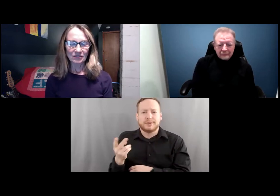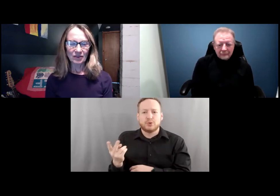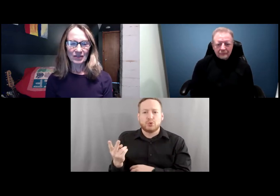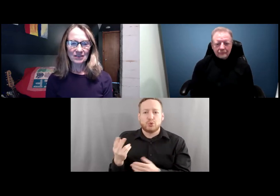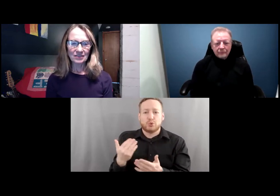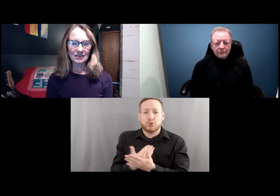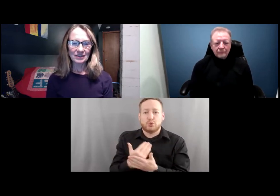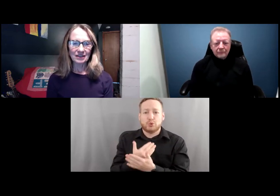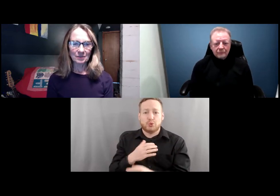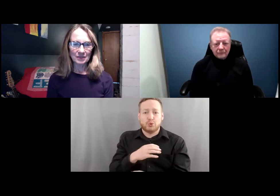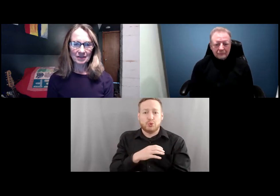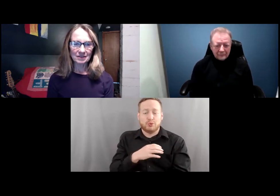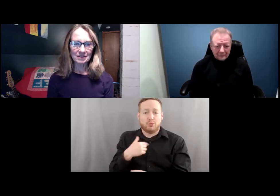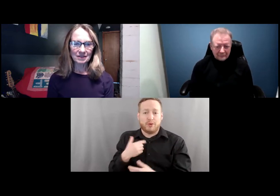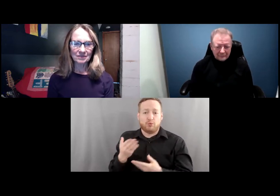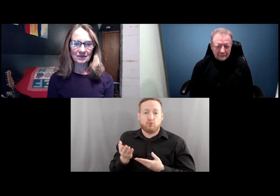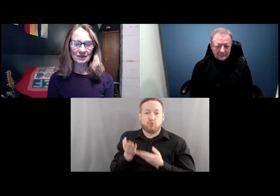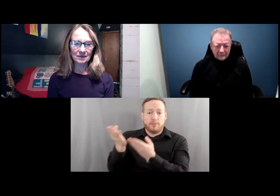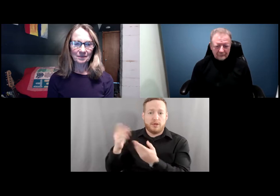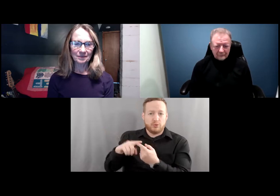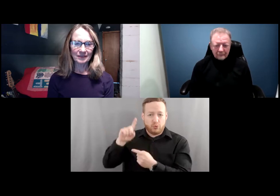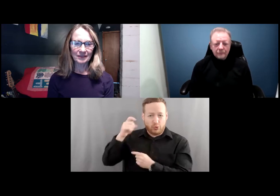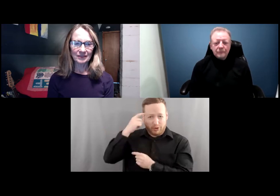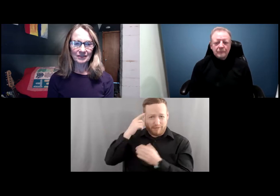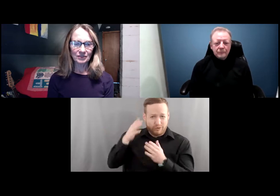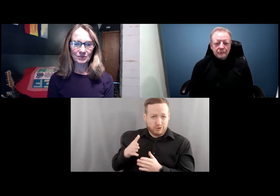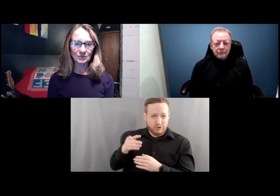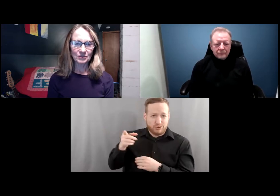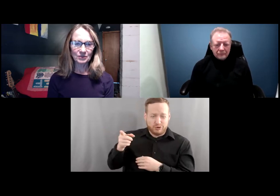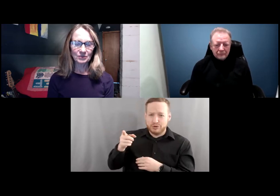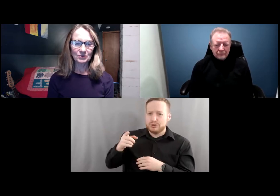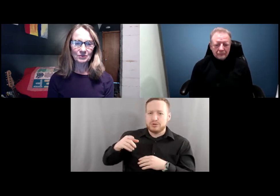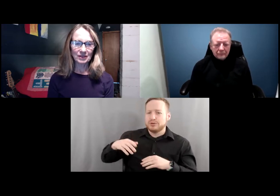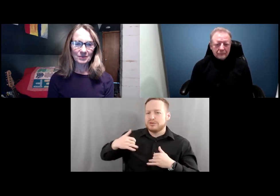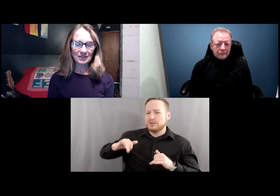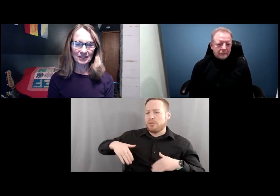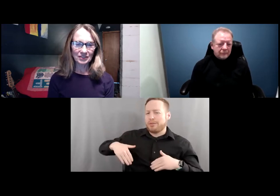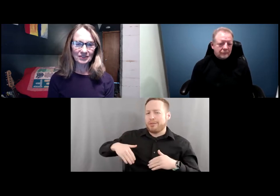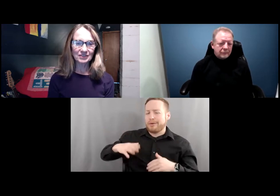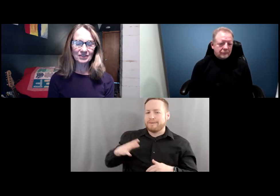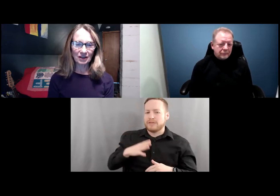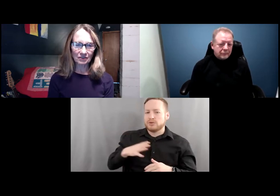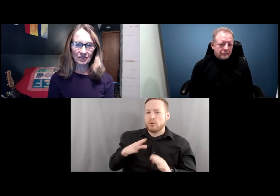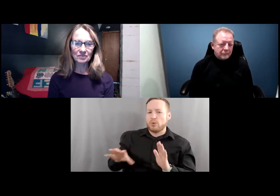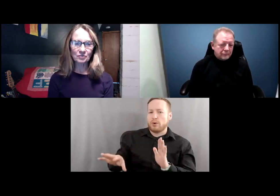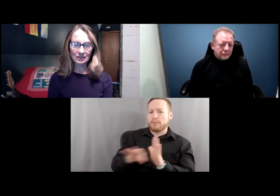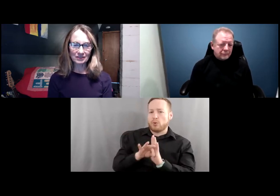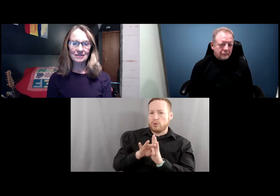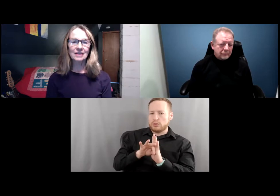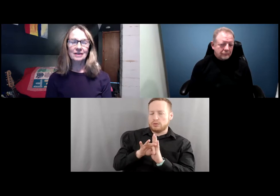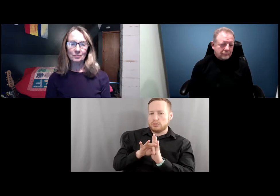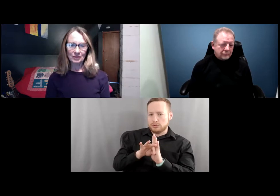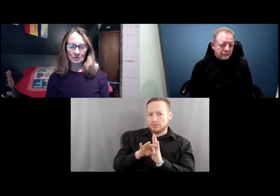We've already given the updates of our 2 new recommendations to the governor for